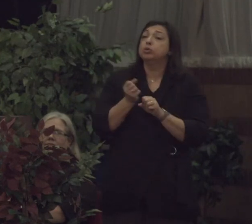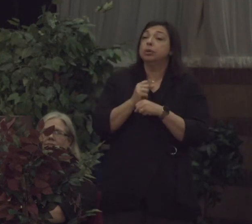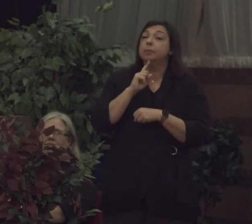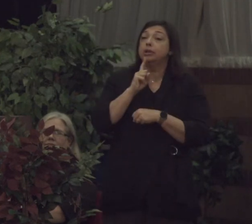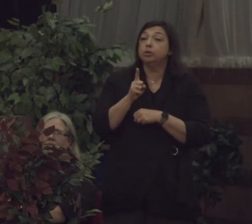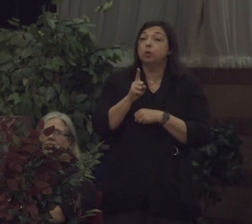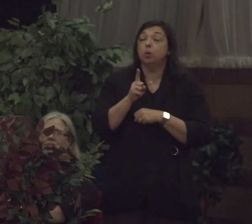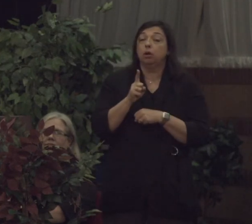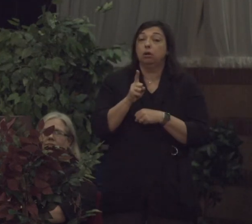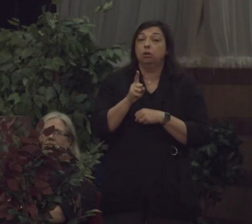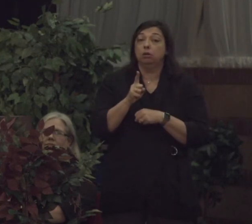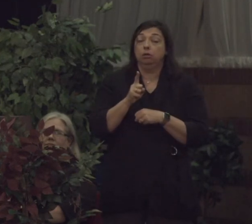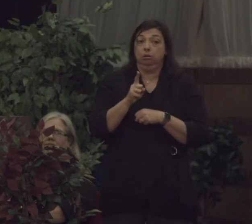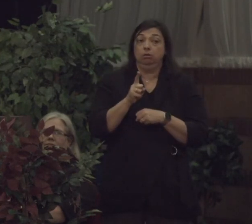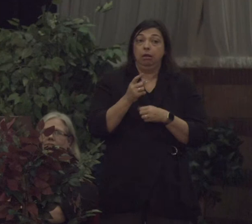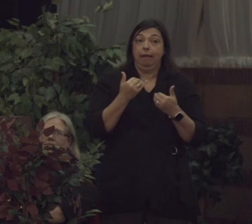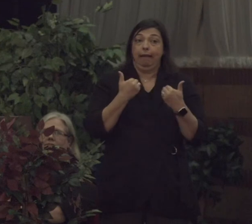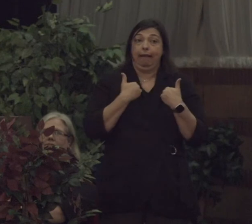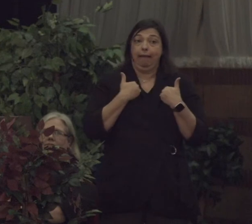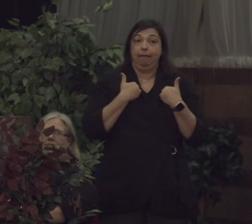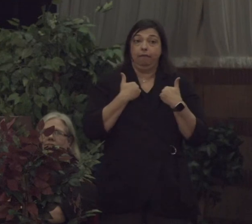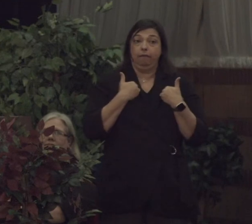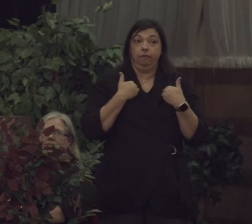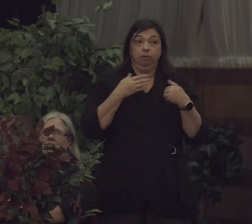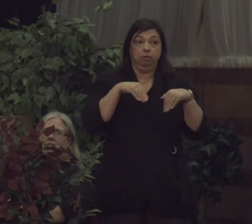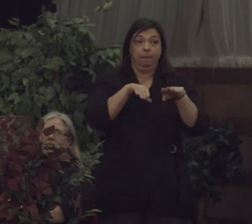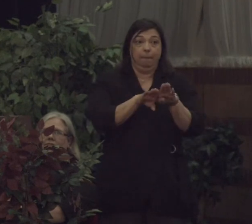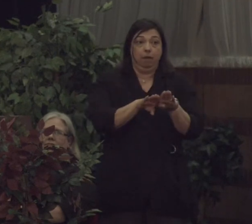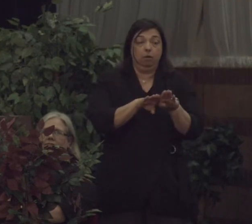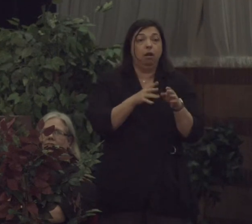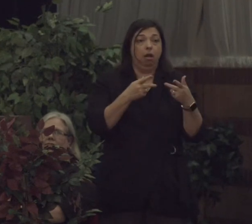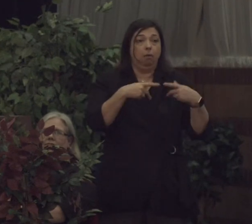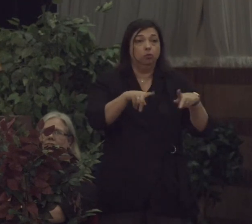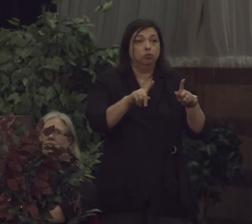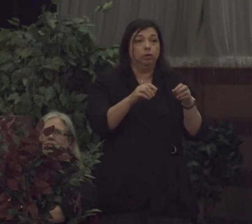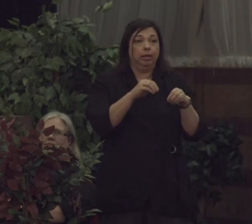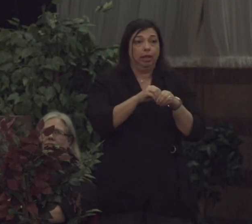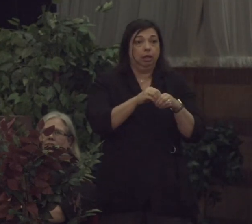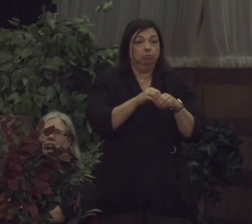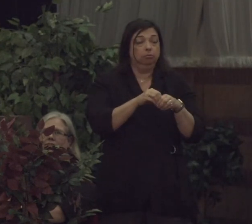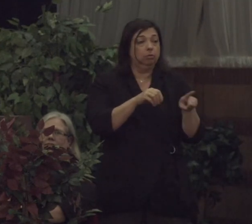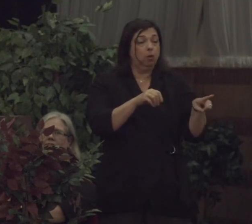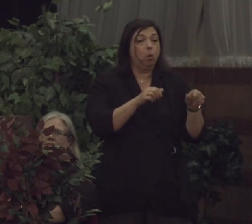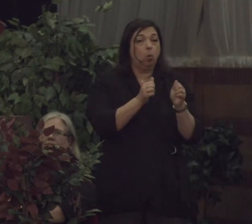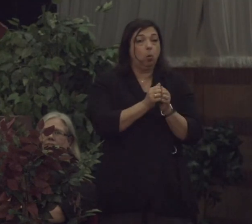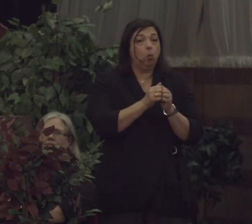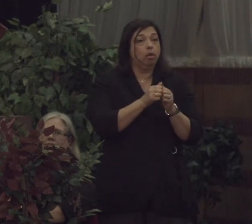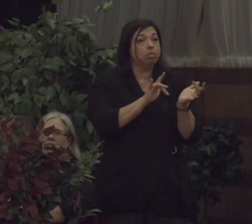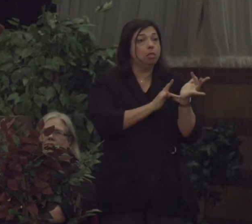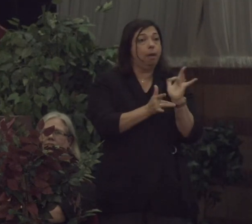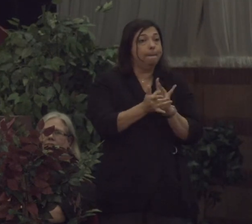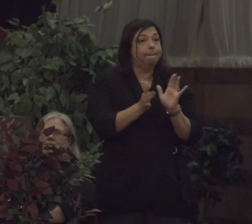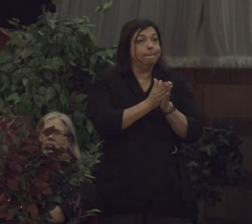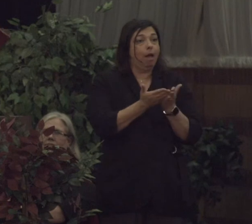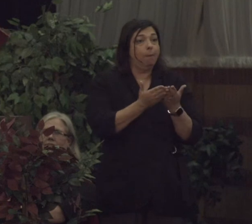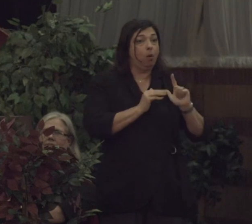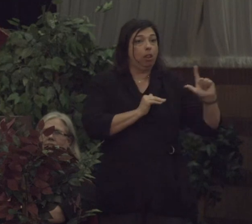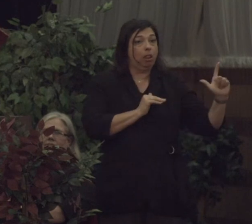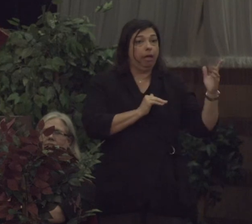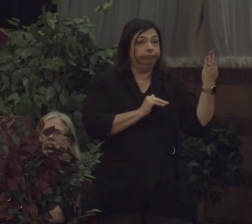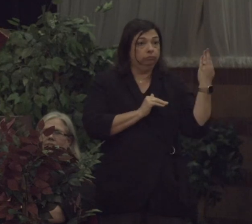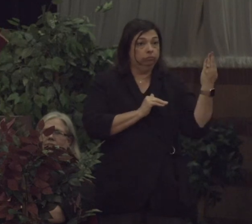sure that you bury me or you provide me an opportunity in my casket to be buried with the Bible in my left